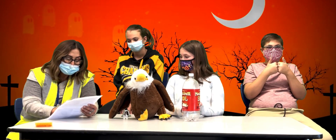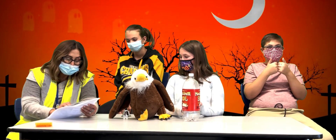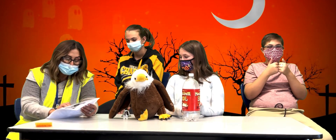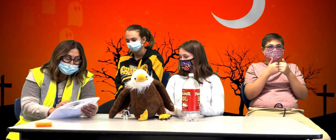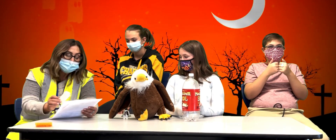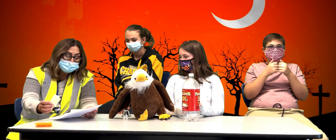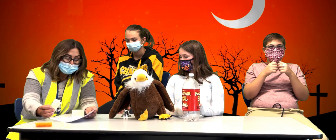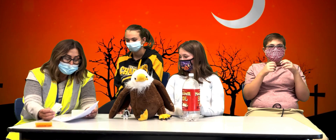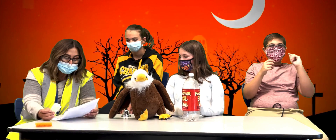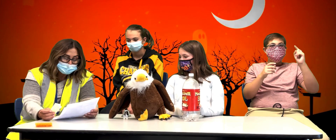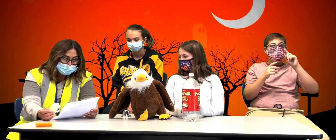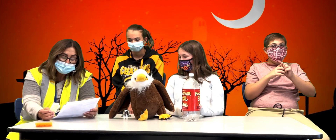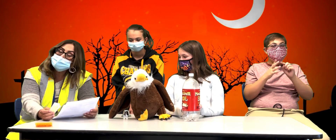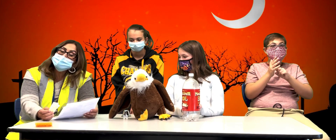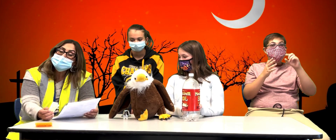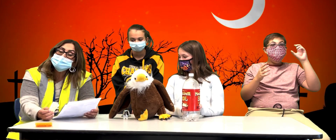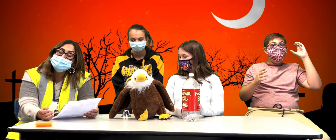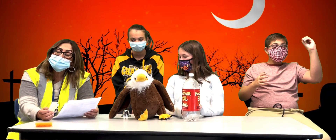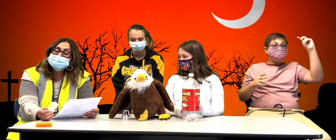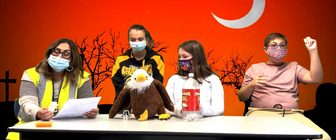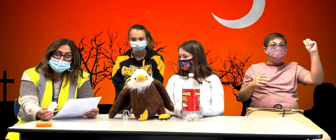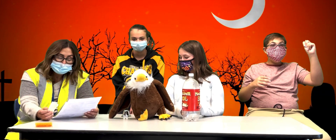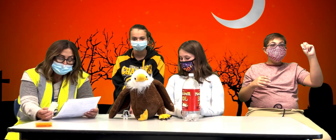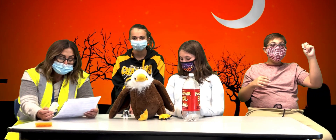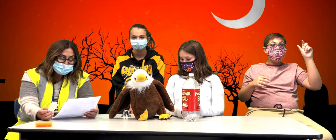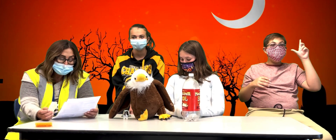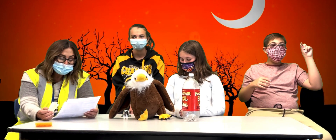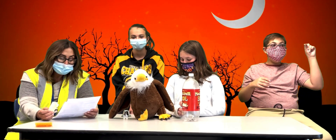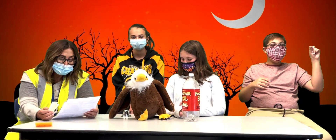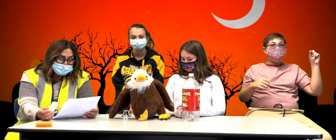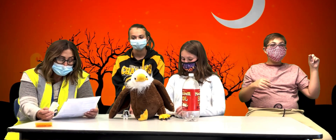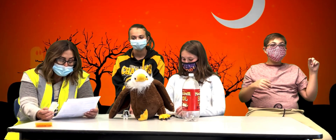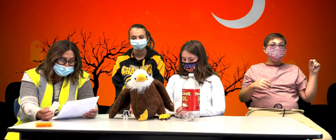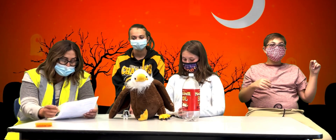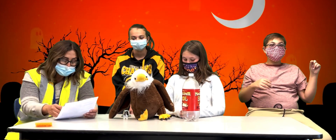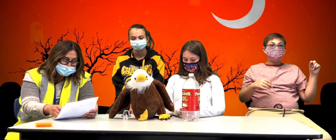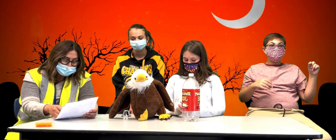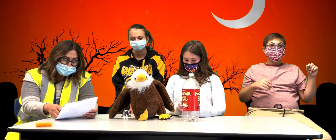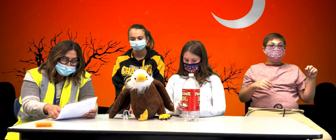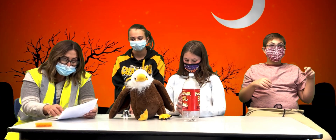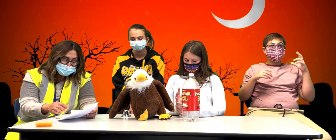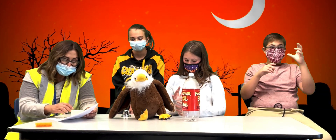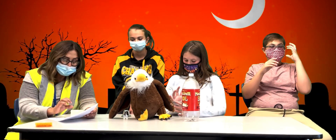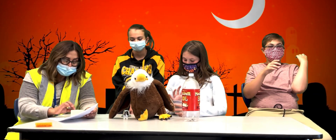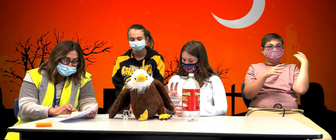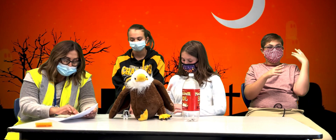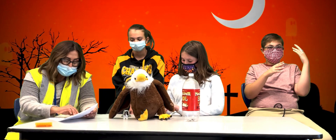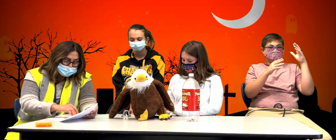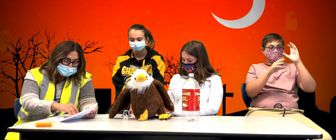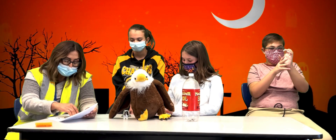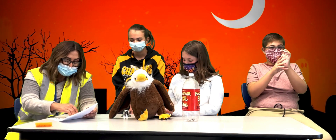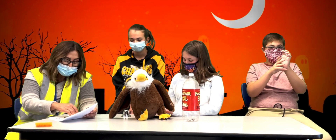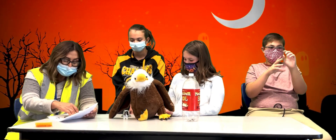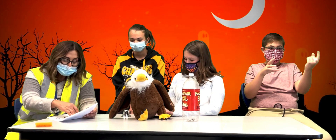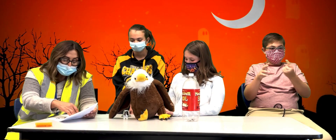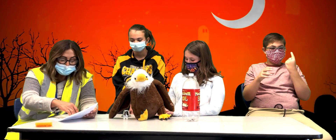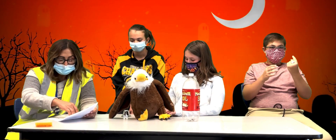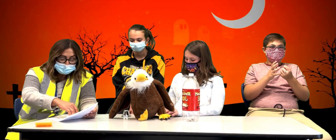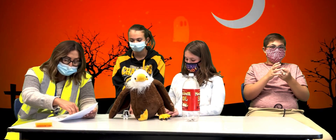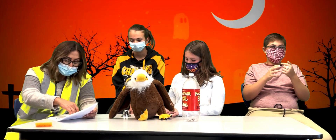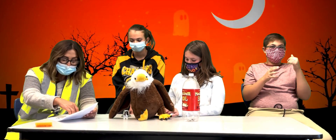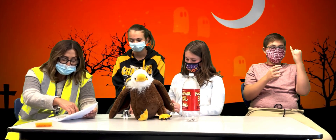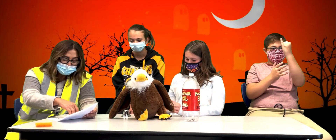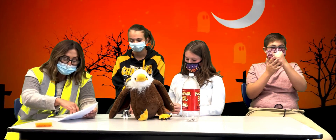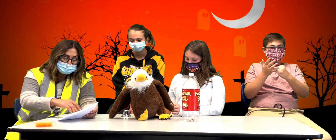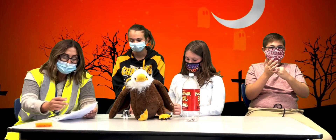when it's due. Oh, October 20th. Turn in a picture or a drawing or